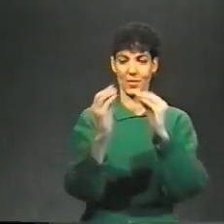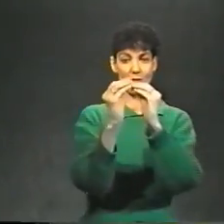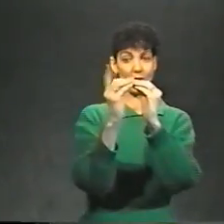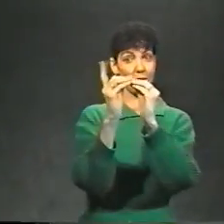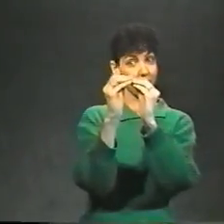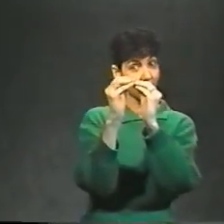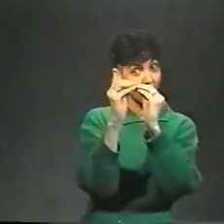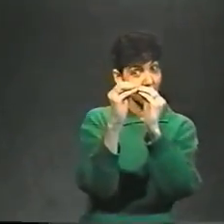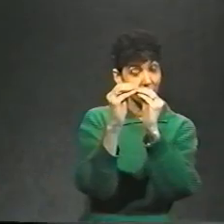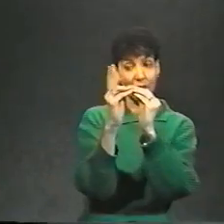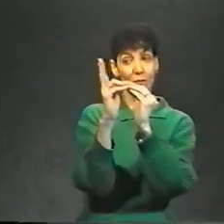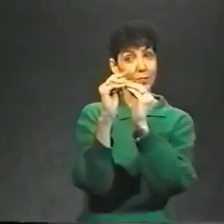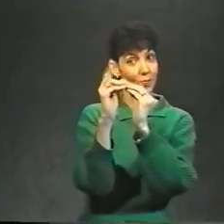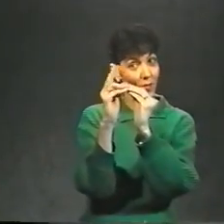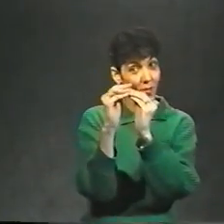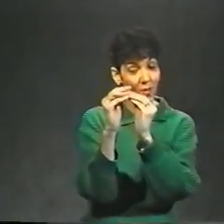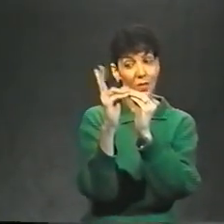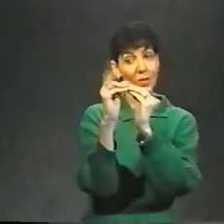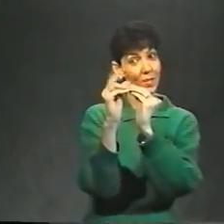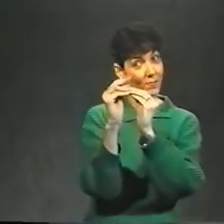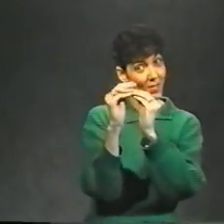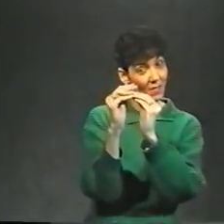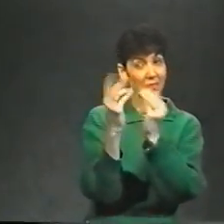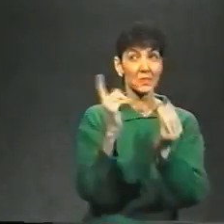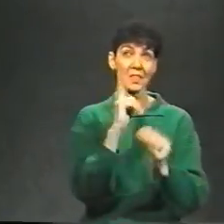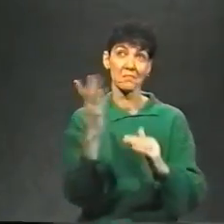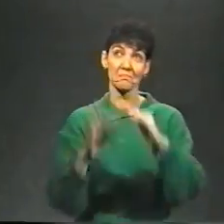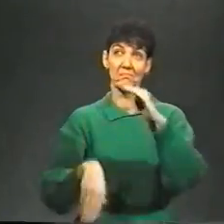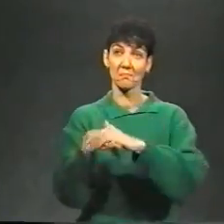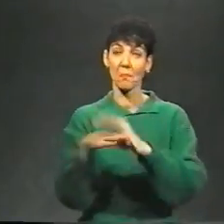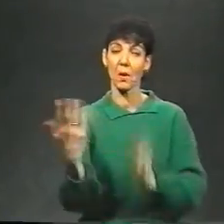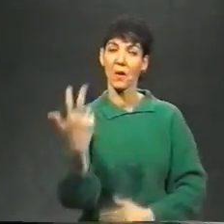1 more, 2 more, or 3 more.